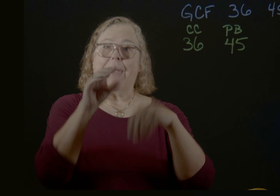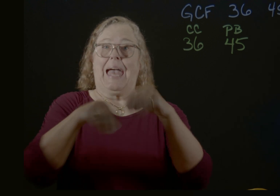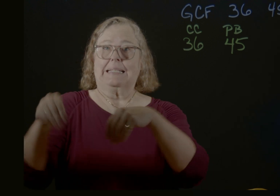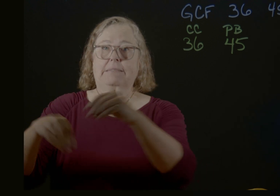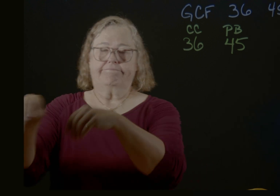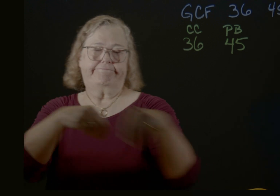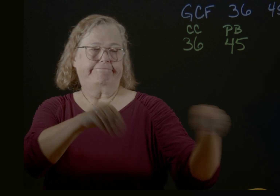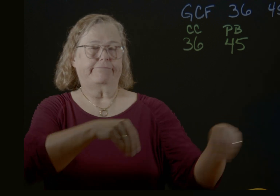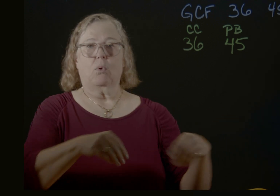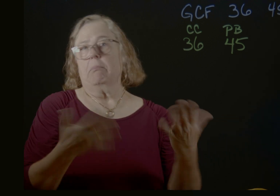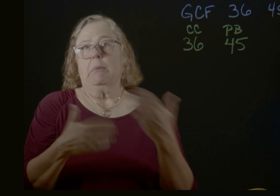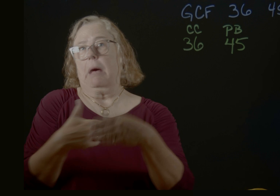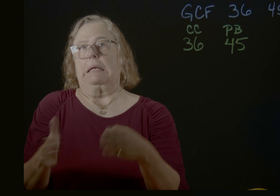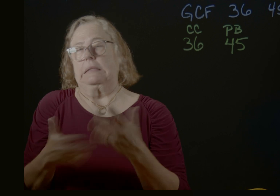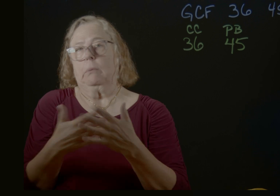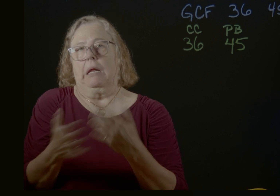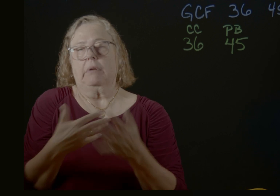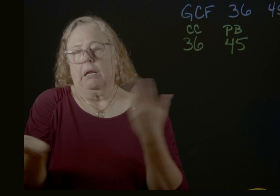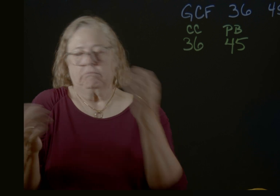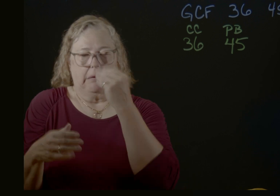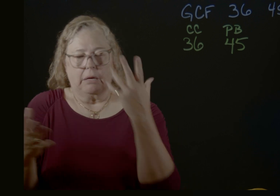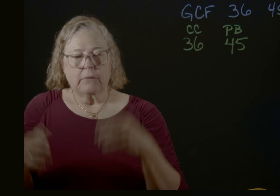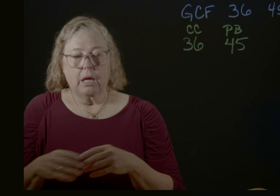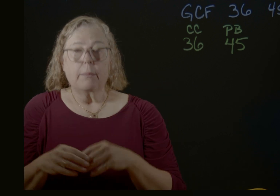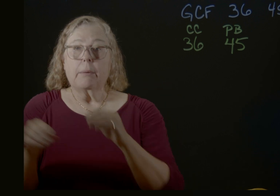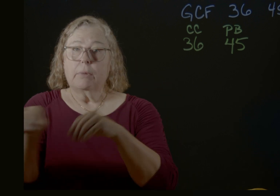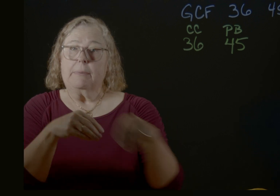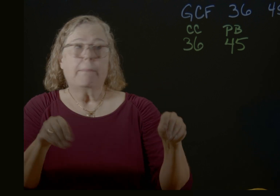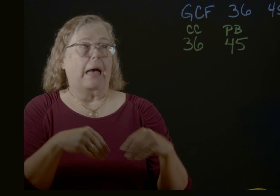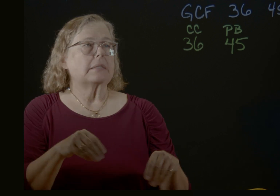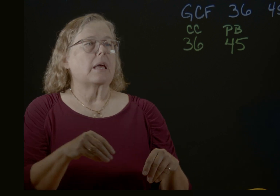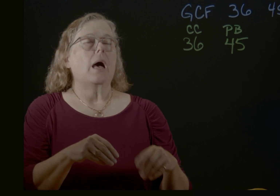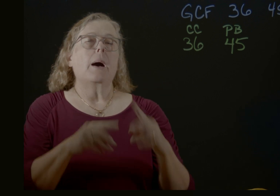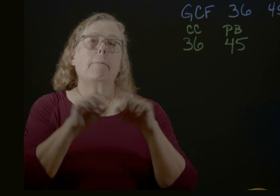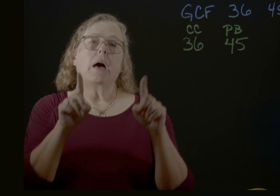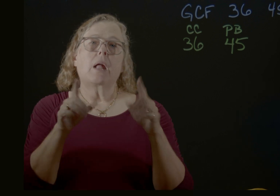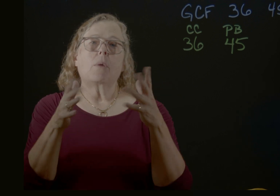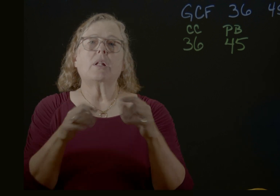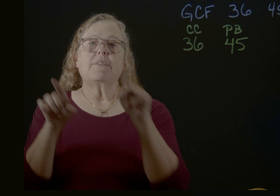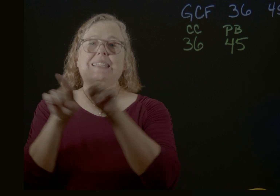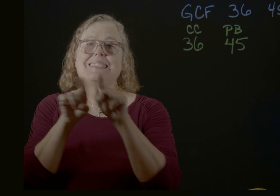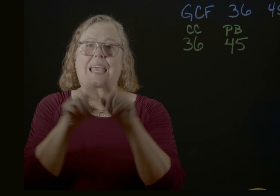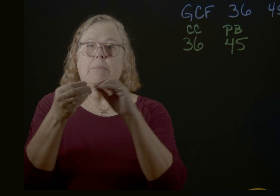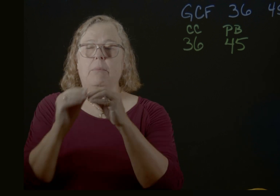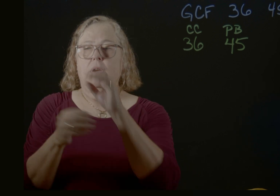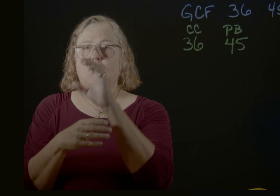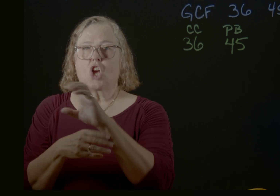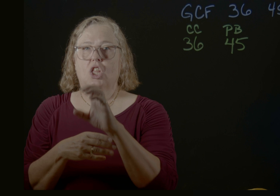in bags or maybe boxes. I don't care, whatever. But I'm going to divide them up. I want to know if I want to have the same number of chocolate